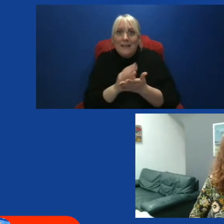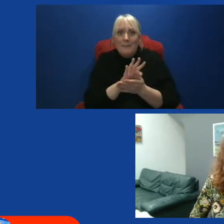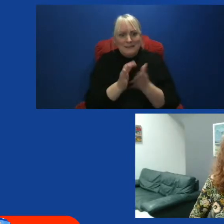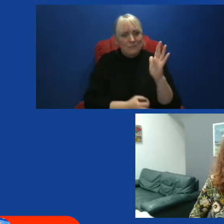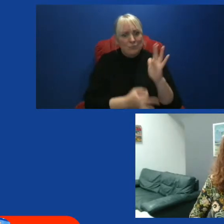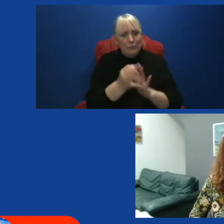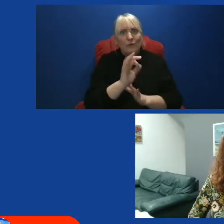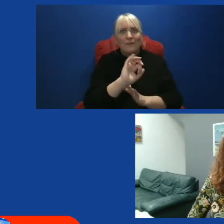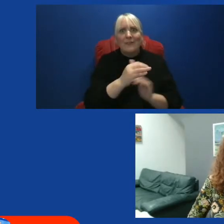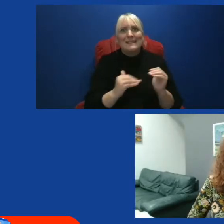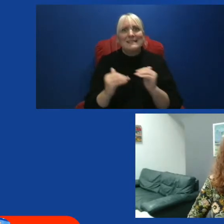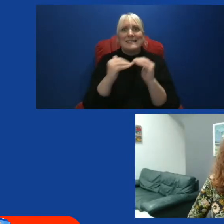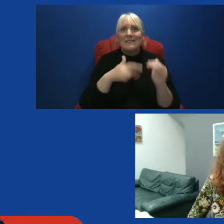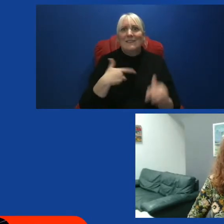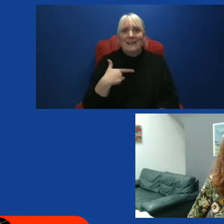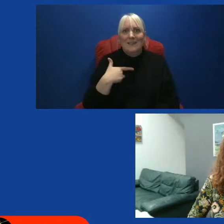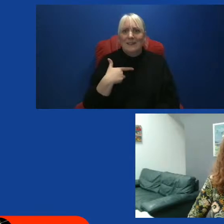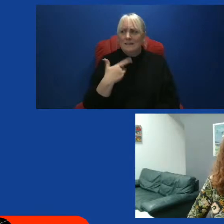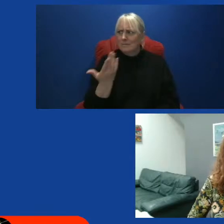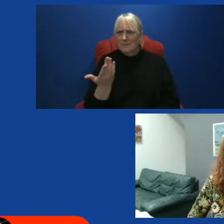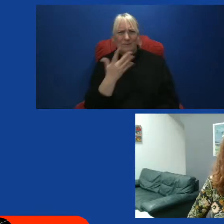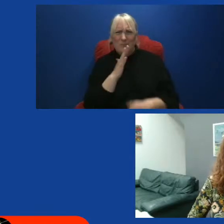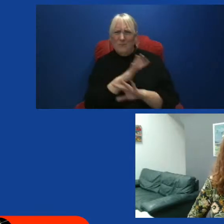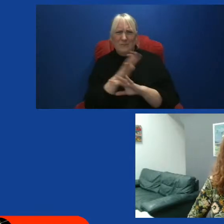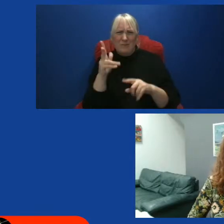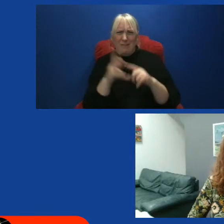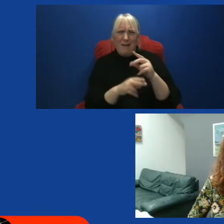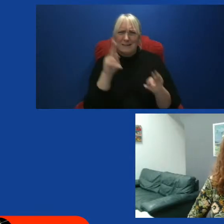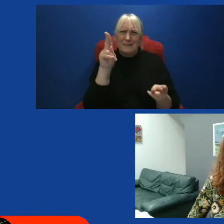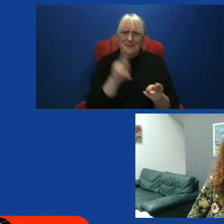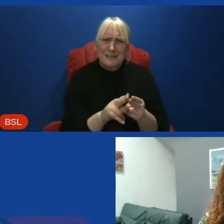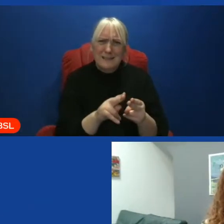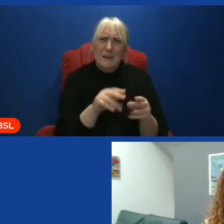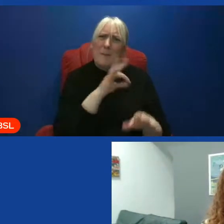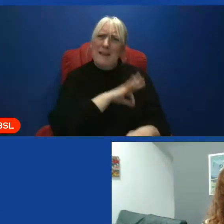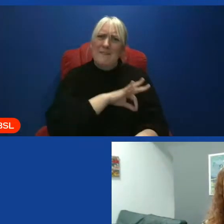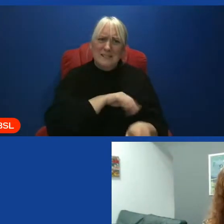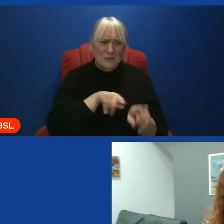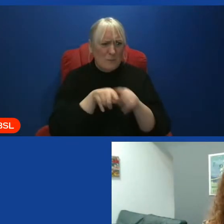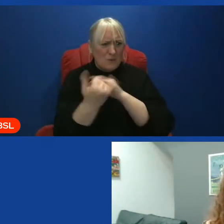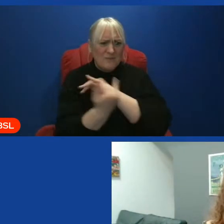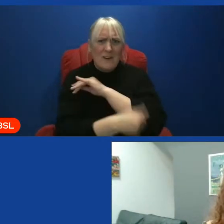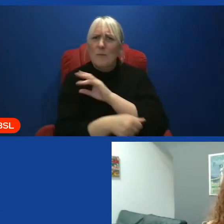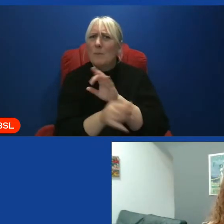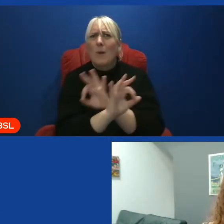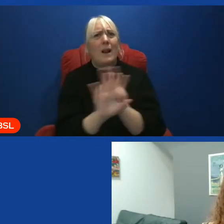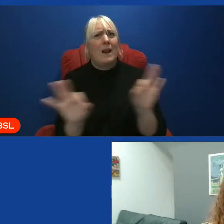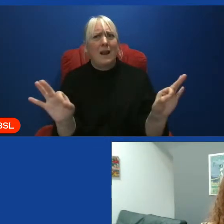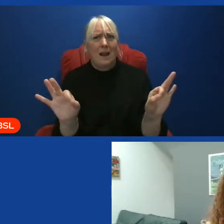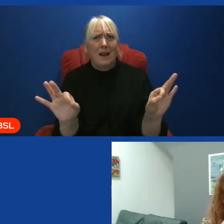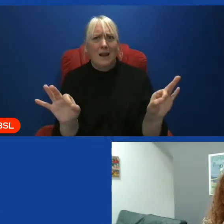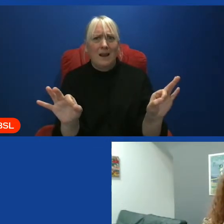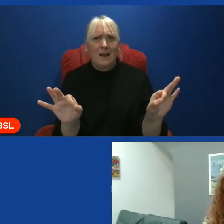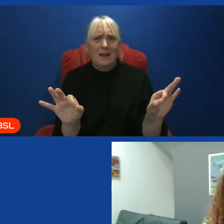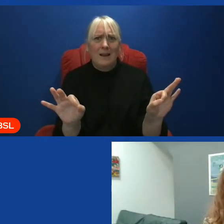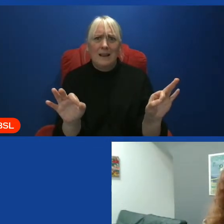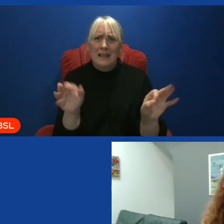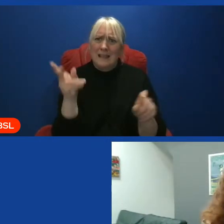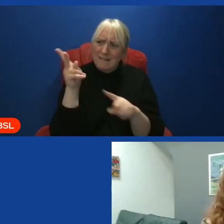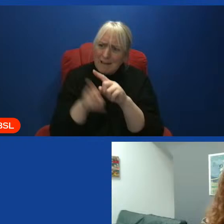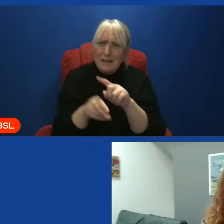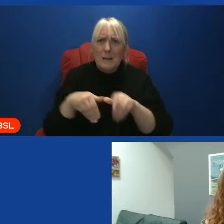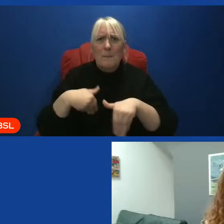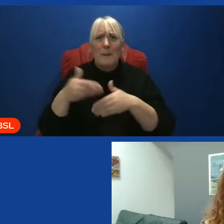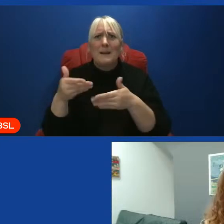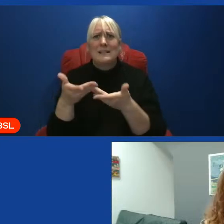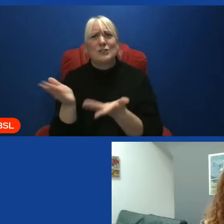of living, you don't do that by cutting benefits to the most vulnerable in society. You certainly don't do that by slashing resources to public services.